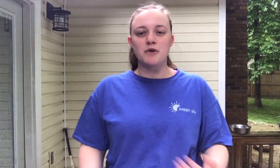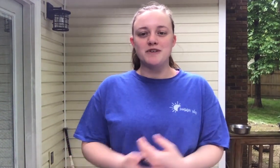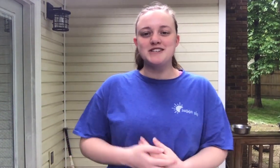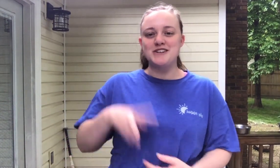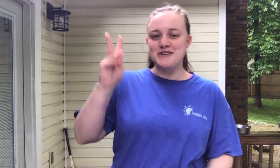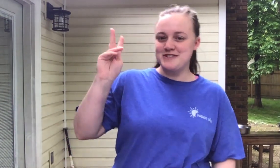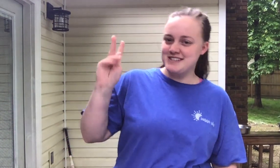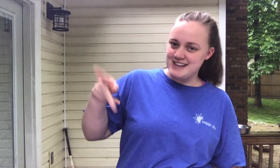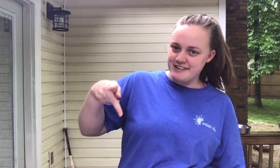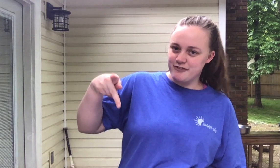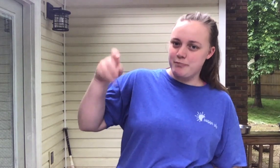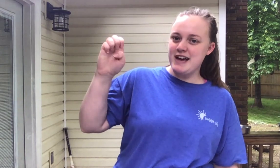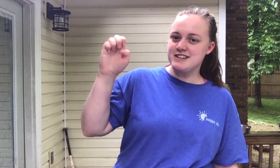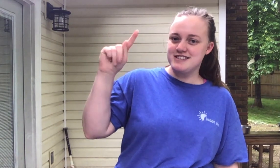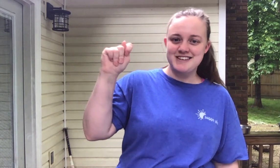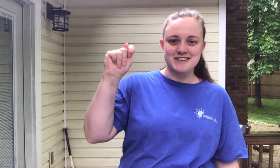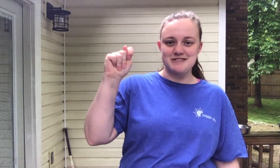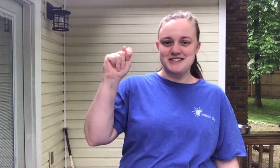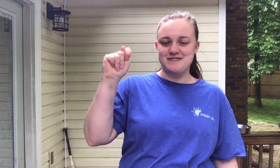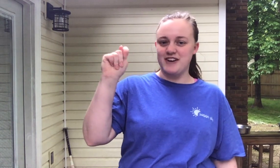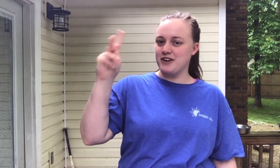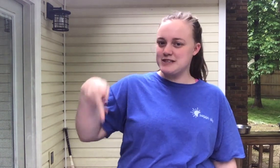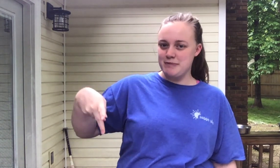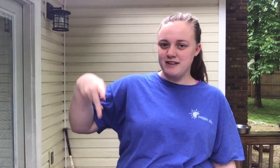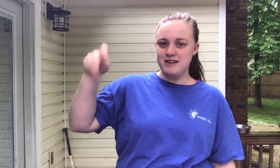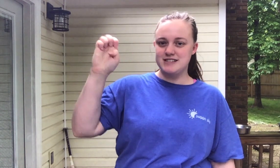to introduce the sign for pet. You just finger spell it.